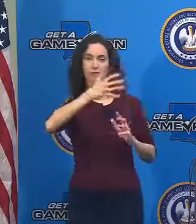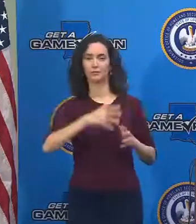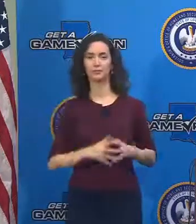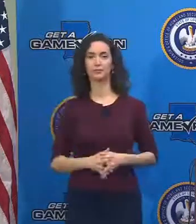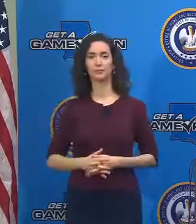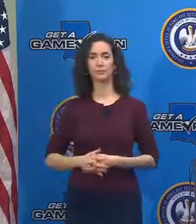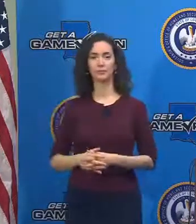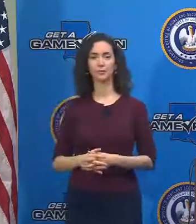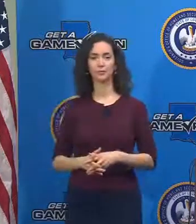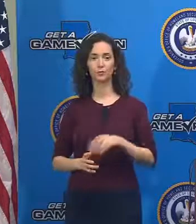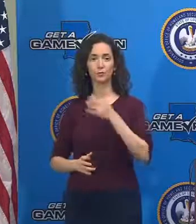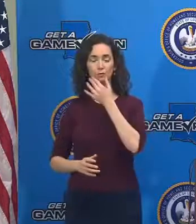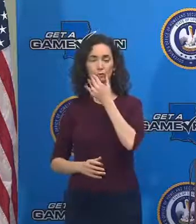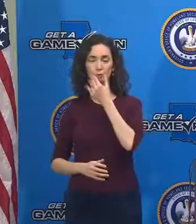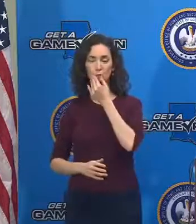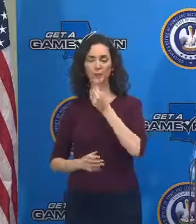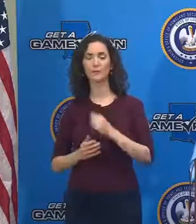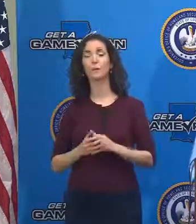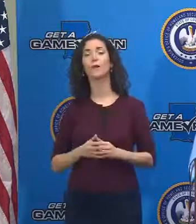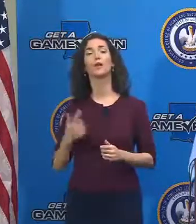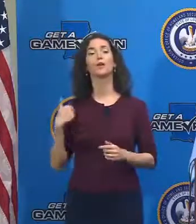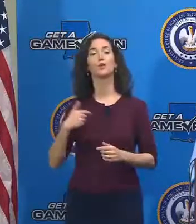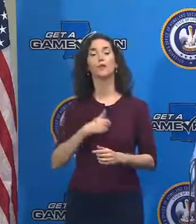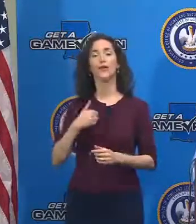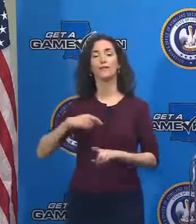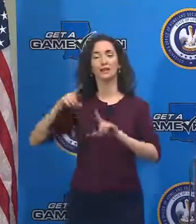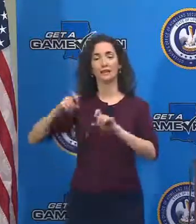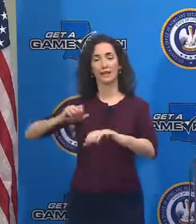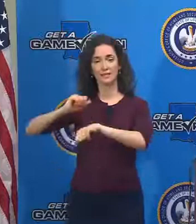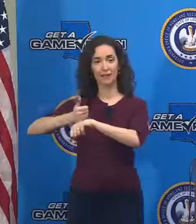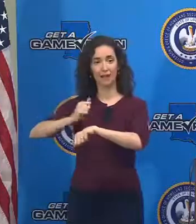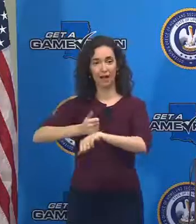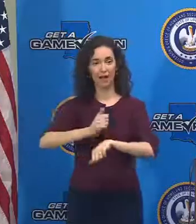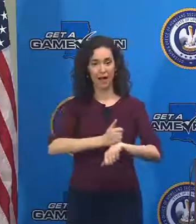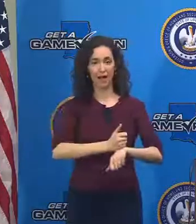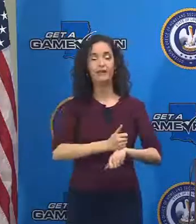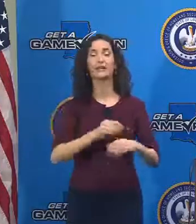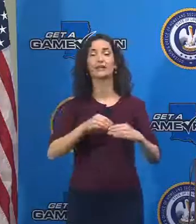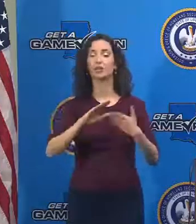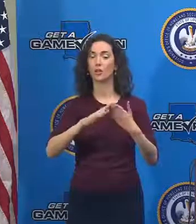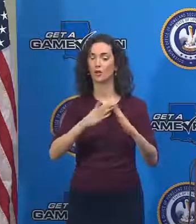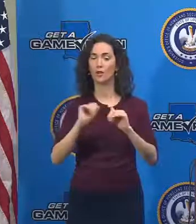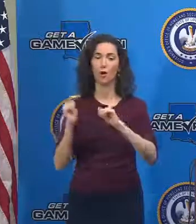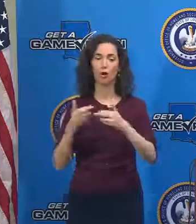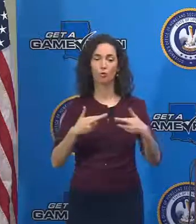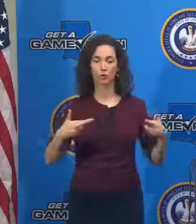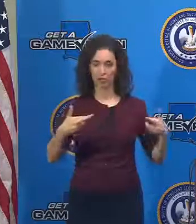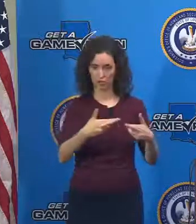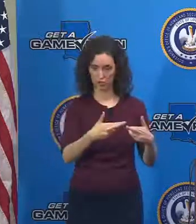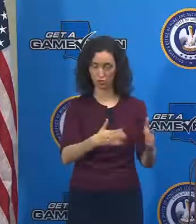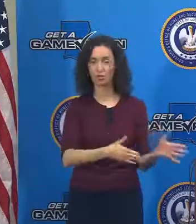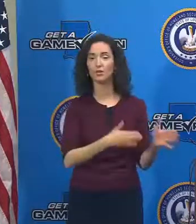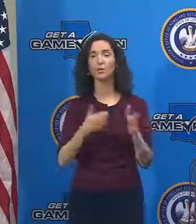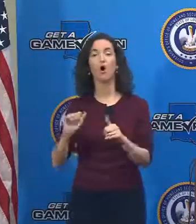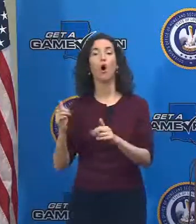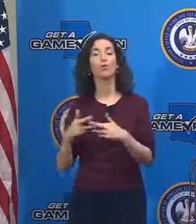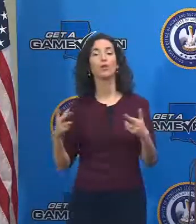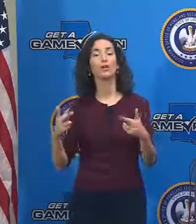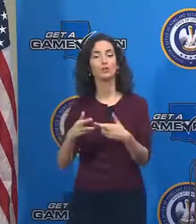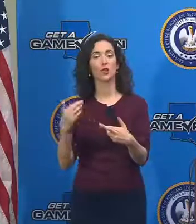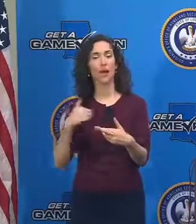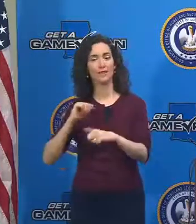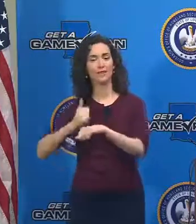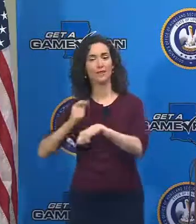We now have community-based COVID test sites in all regions. We've resumed community-based vaccination sites in all regions except